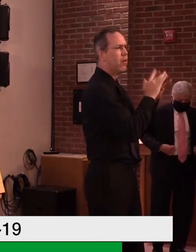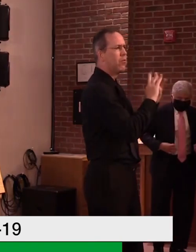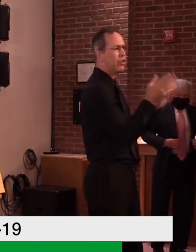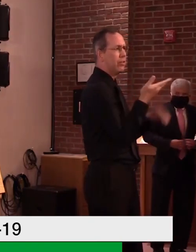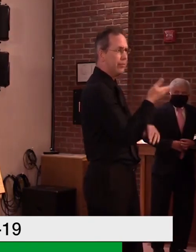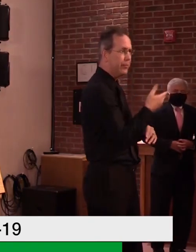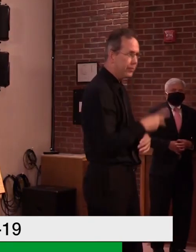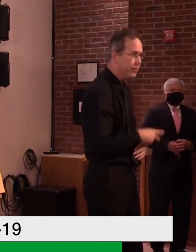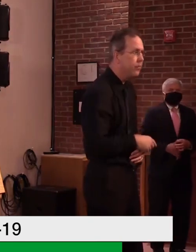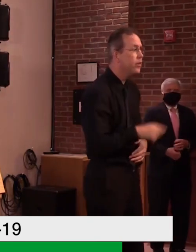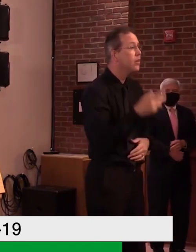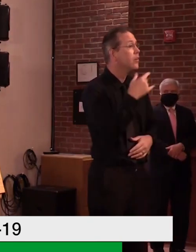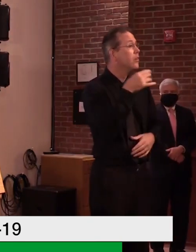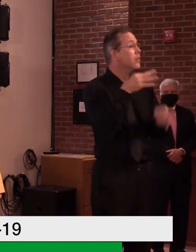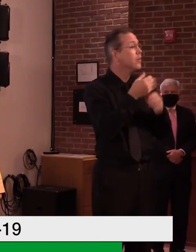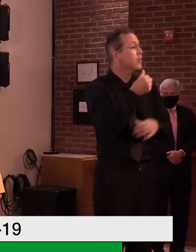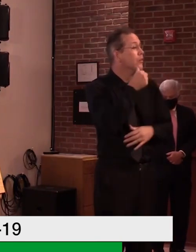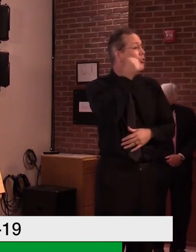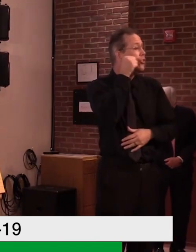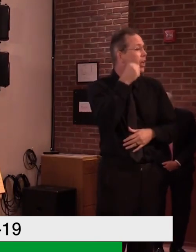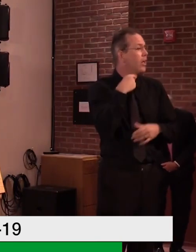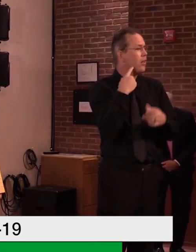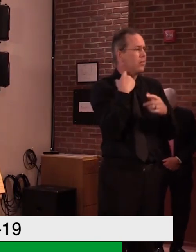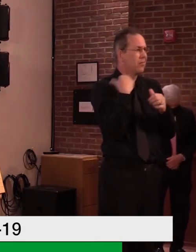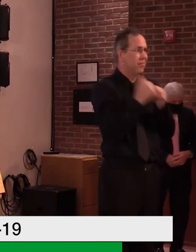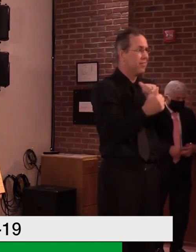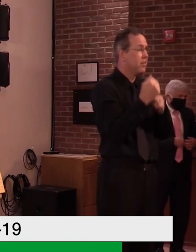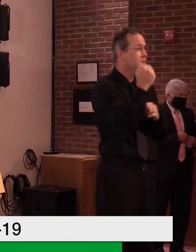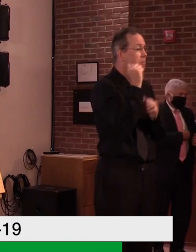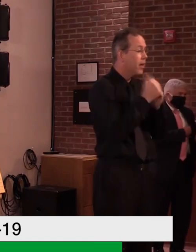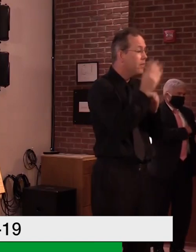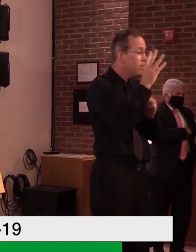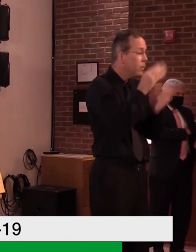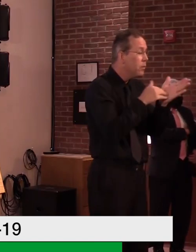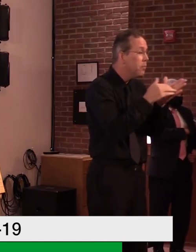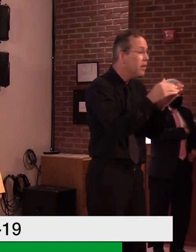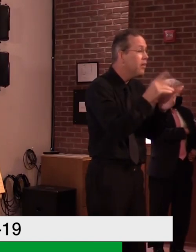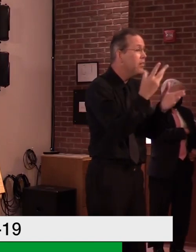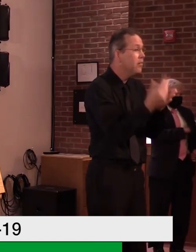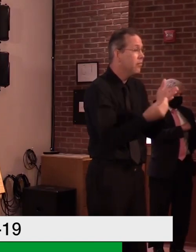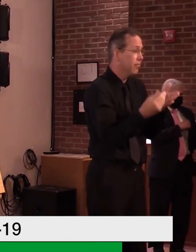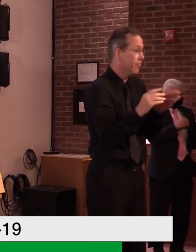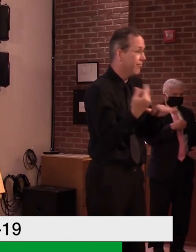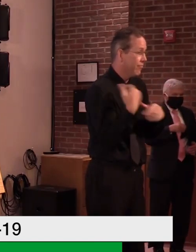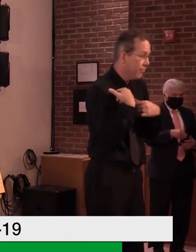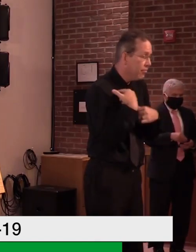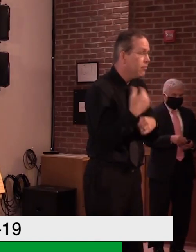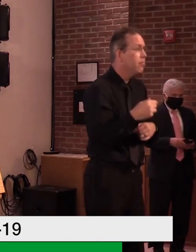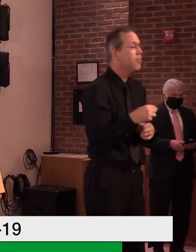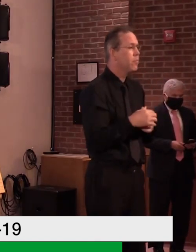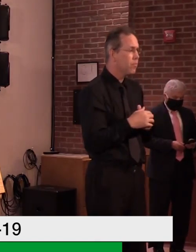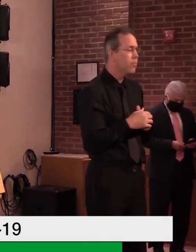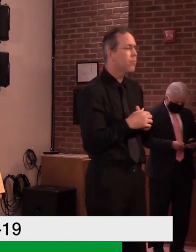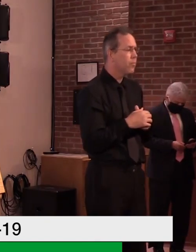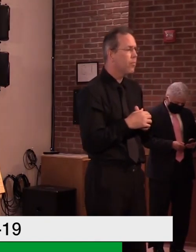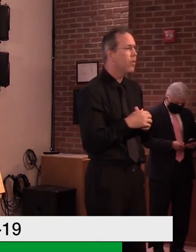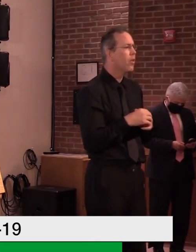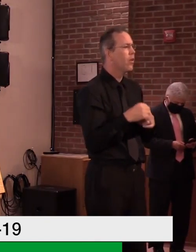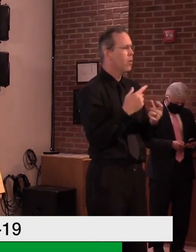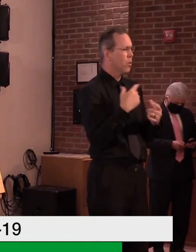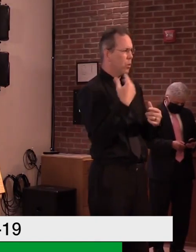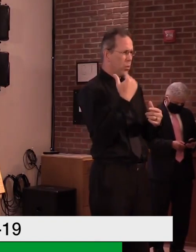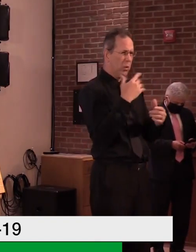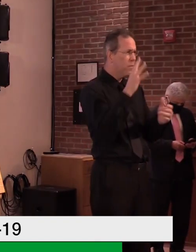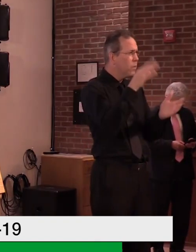threshold of 4 million reported COVID-19 cases. This is a staggering number when compared to other